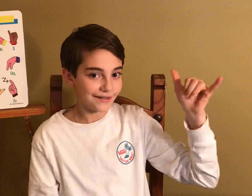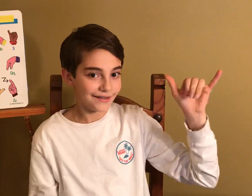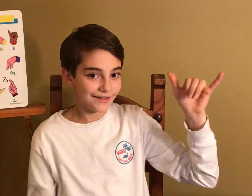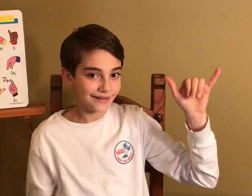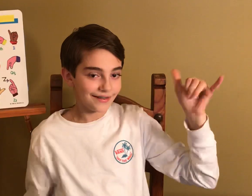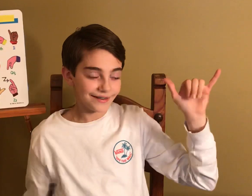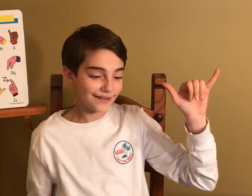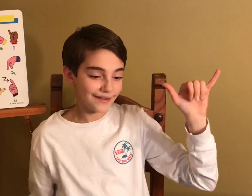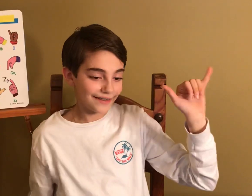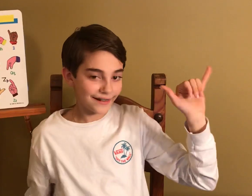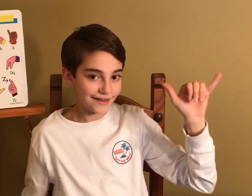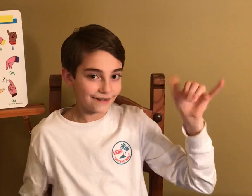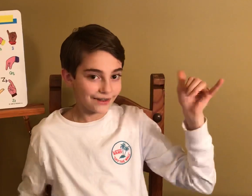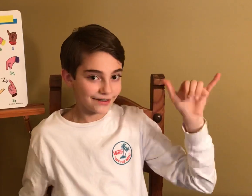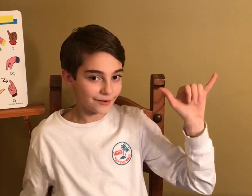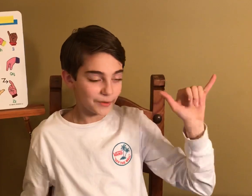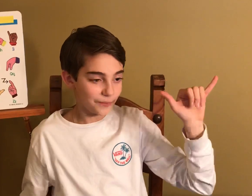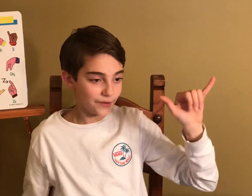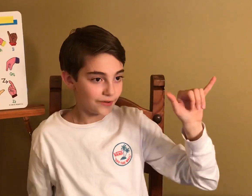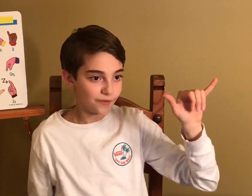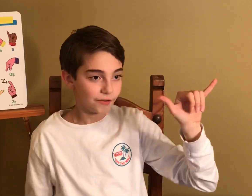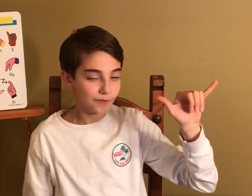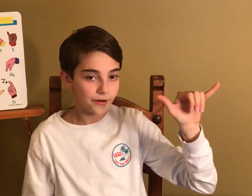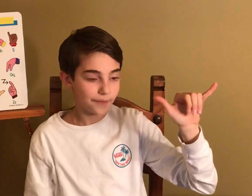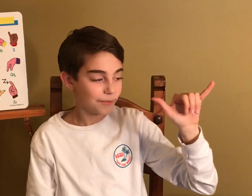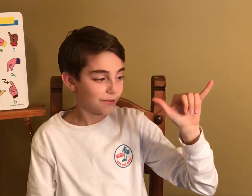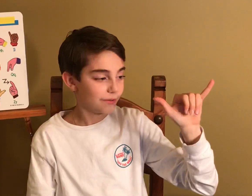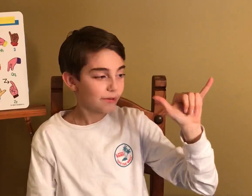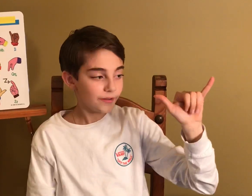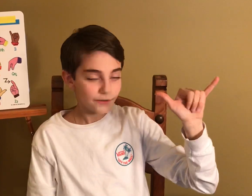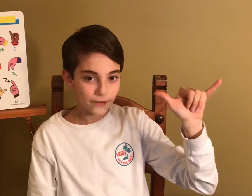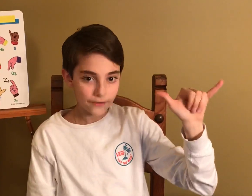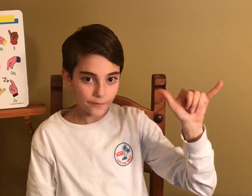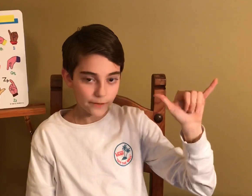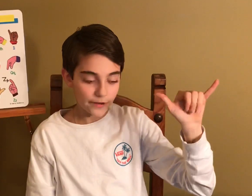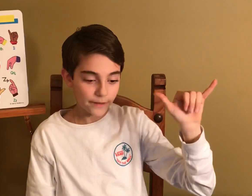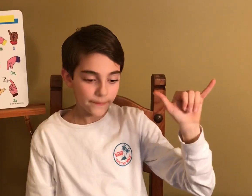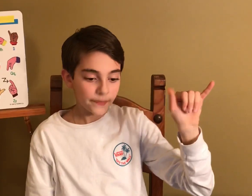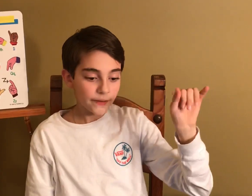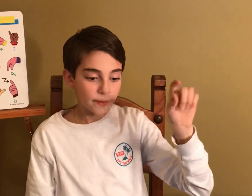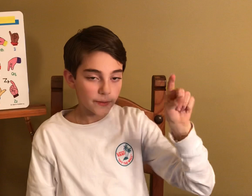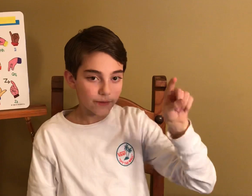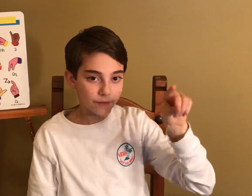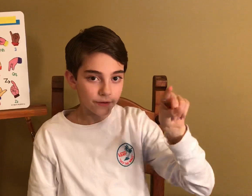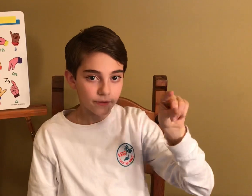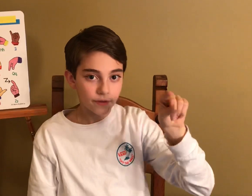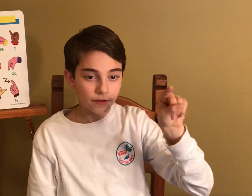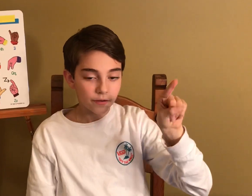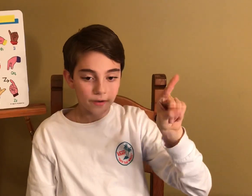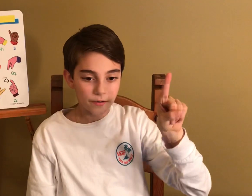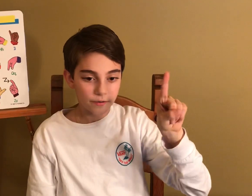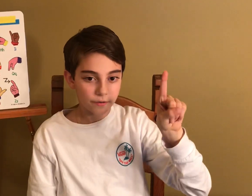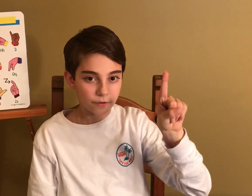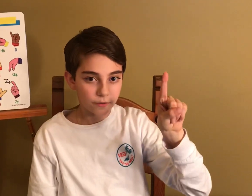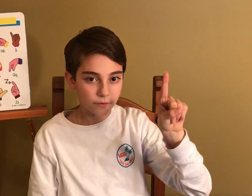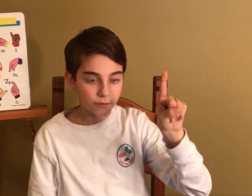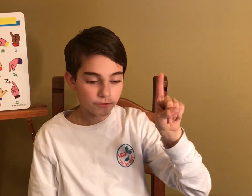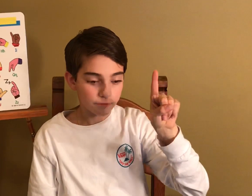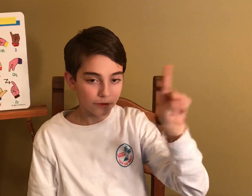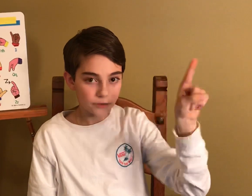then that's how I like to remember it. It's a fun way to remember it. This is a Y, and then Z. It's you do it with your